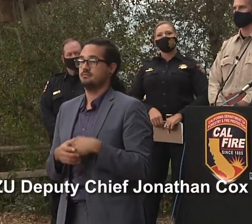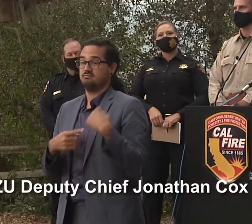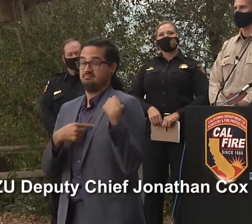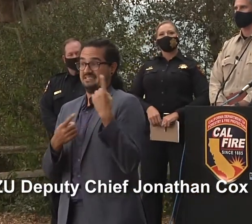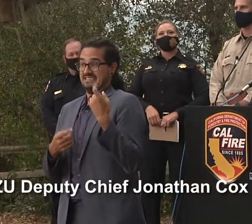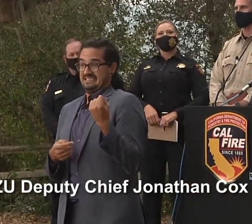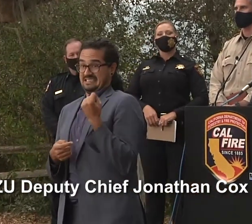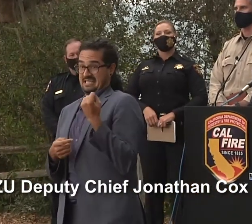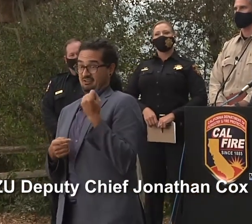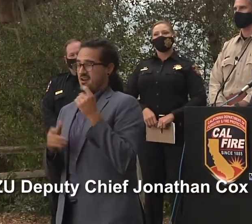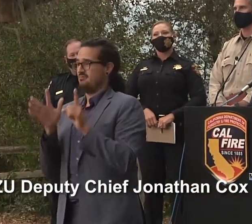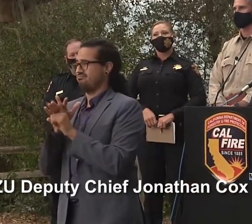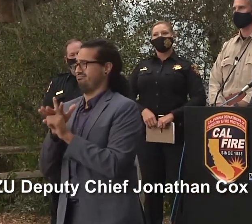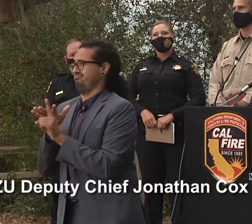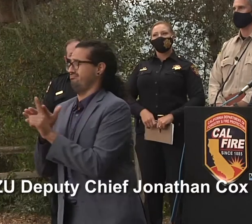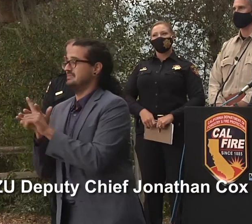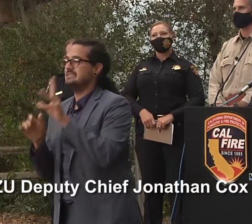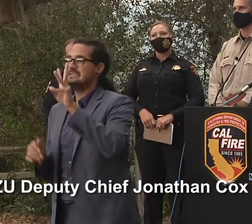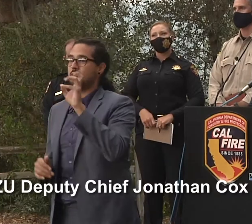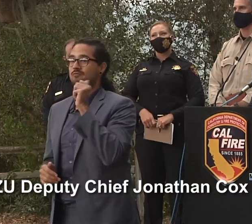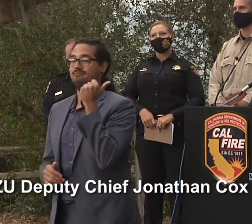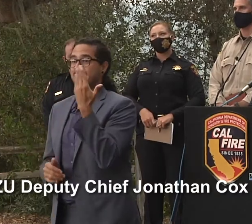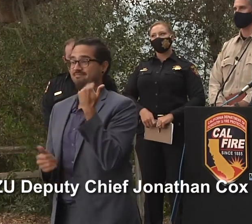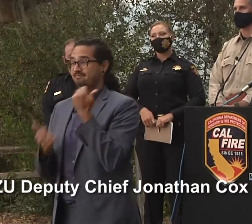Test, test.